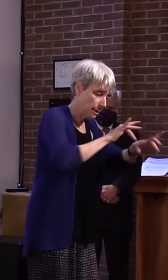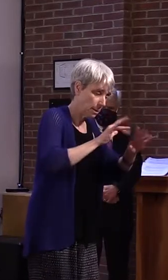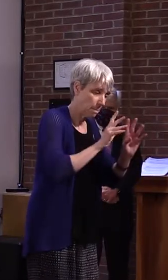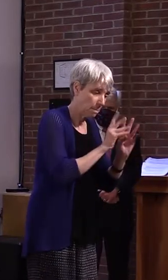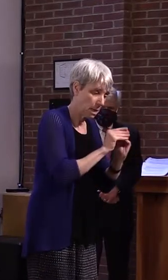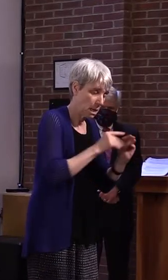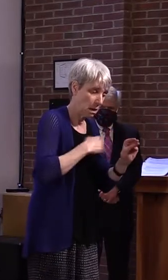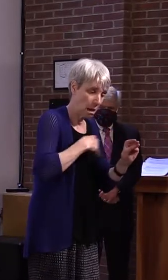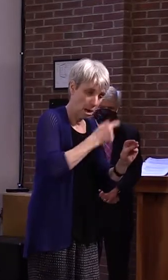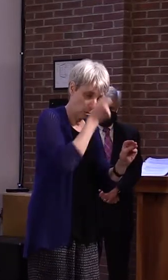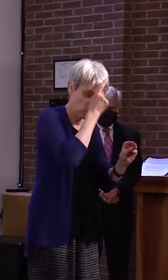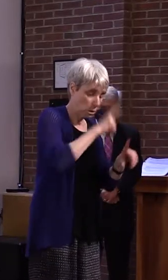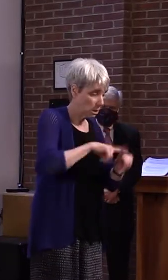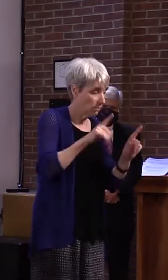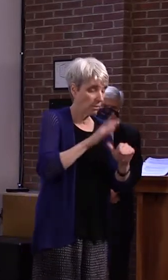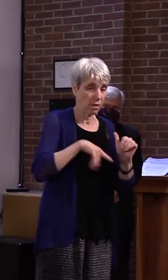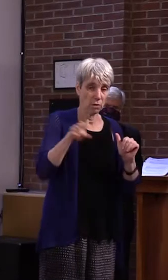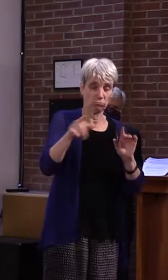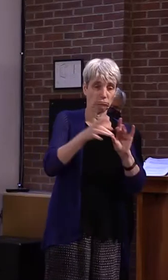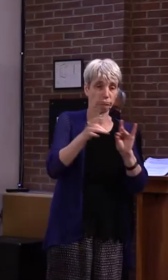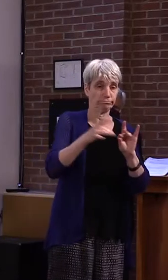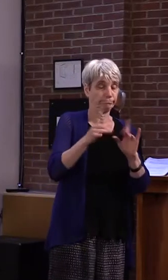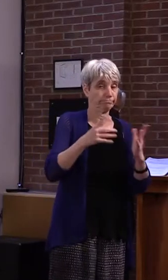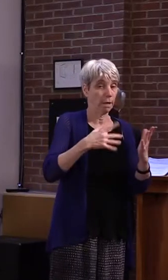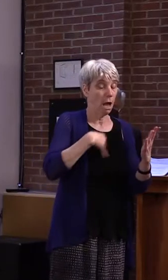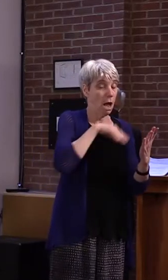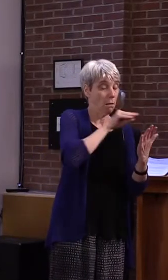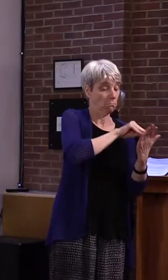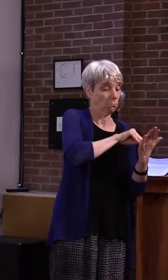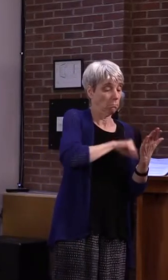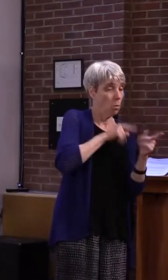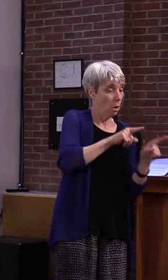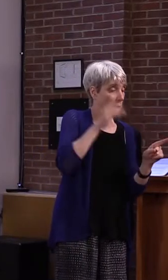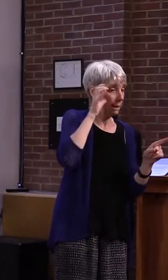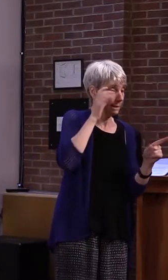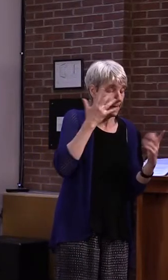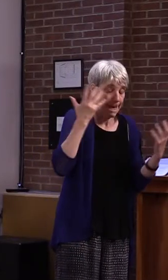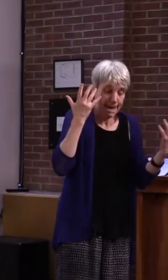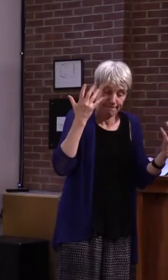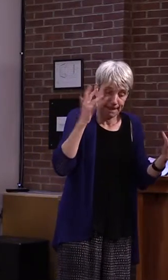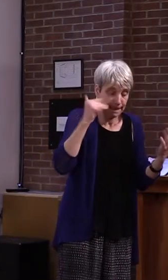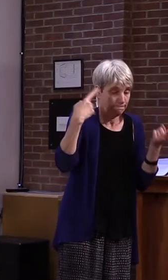differently from what I took down for notes at that meeting.